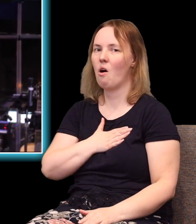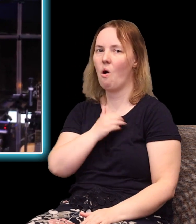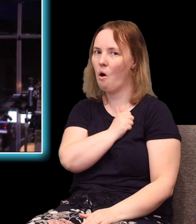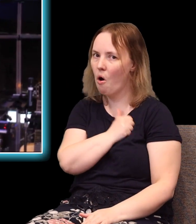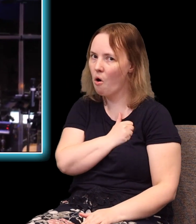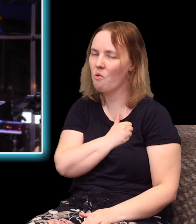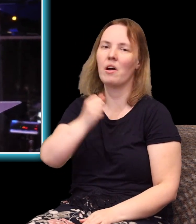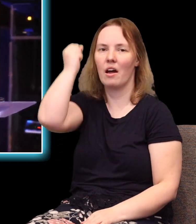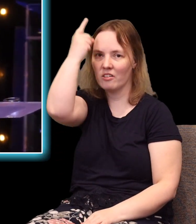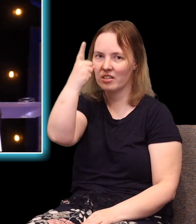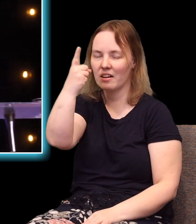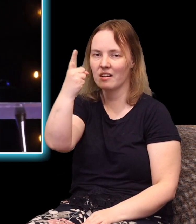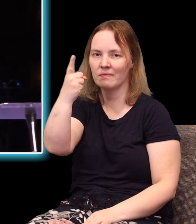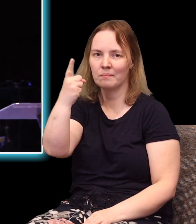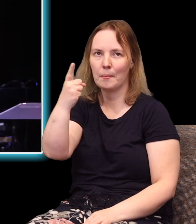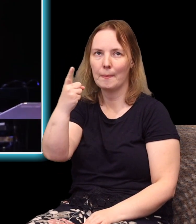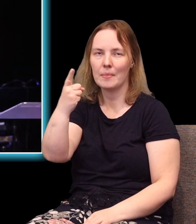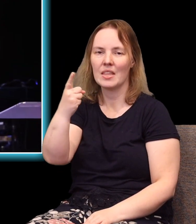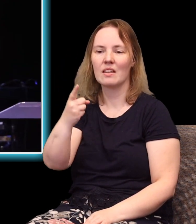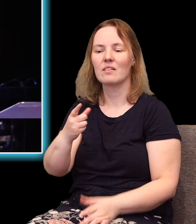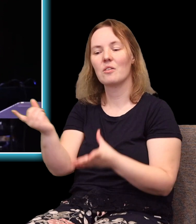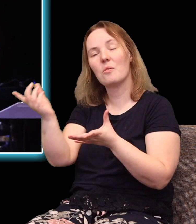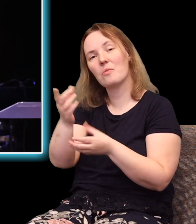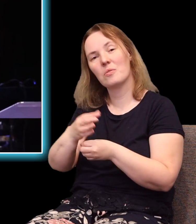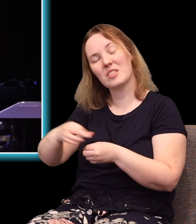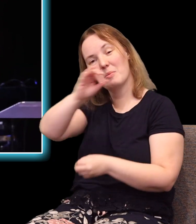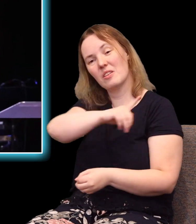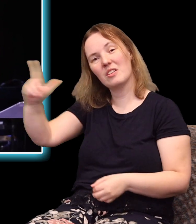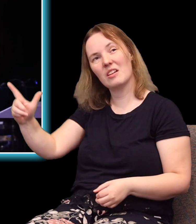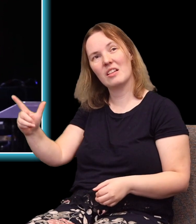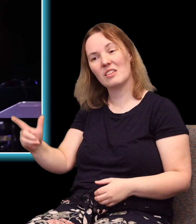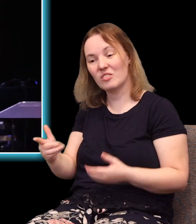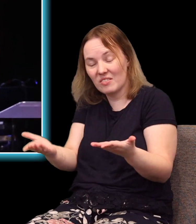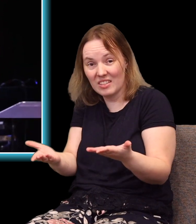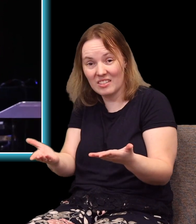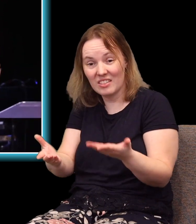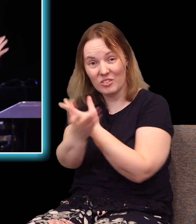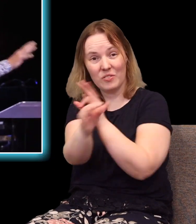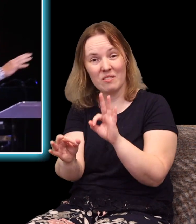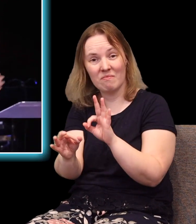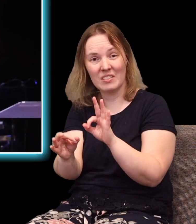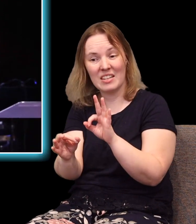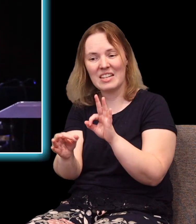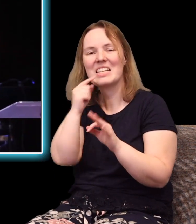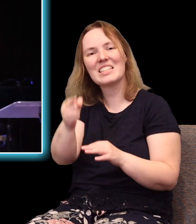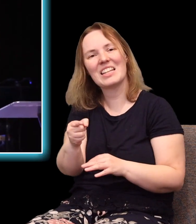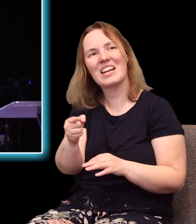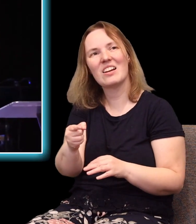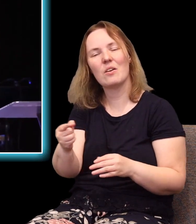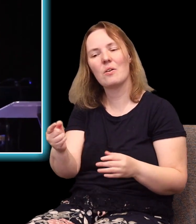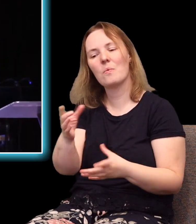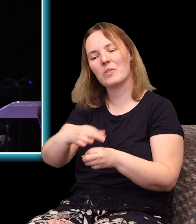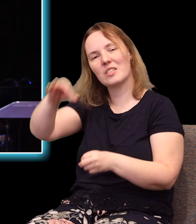this is my own interpretation. You can take it or leave it. But where the Spirit of the Lord is, there is freedom. What is he saying?